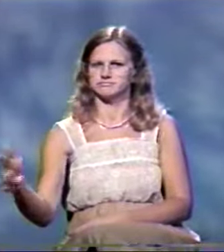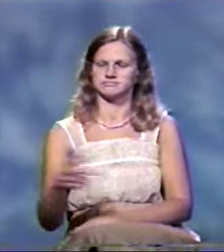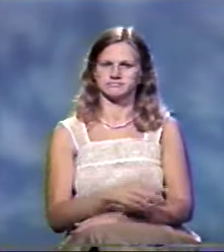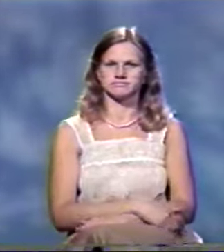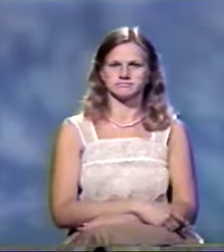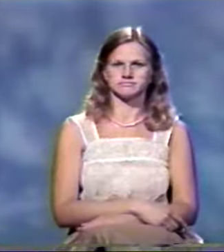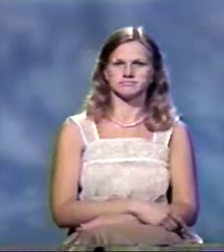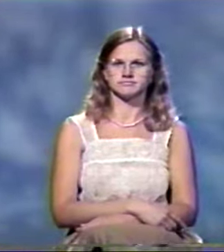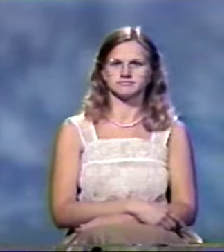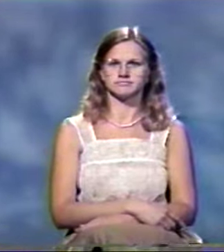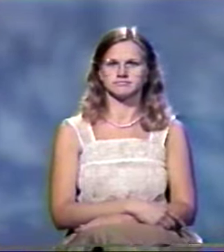I pulled over.